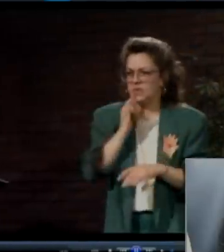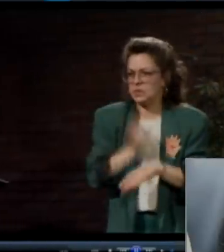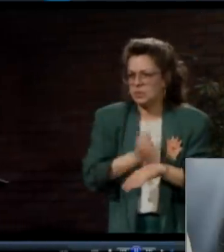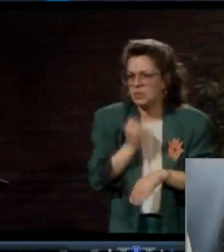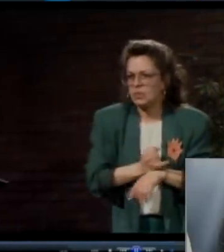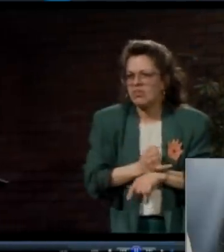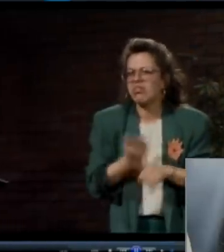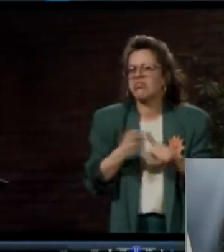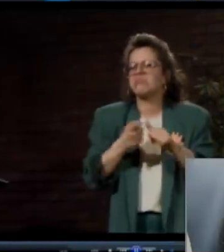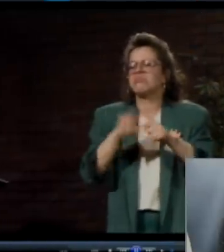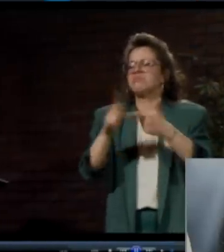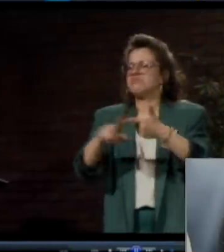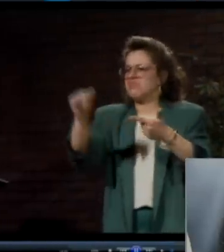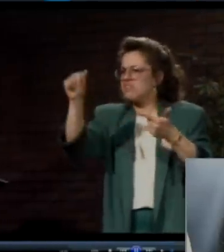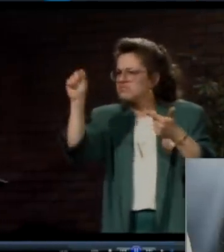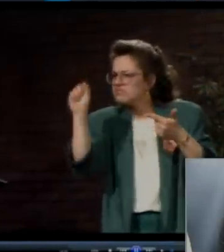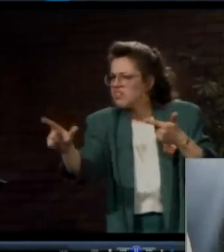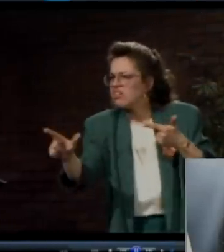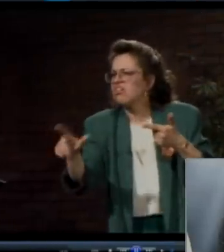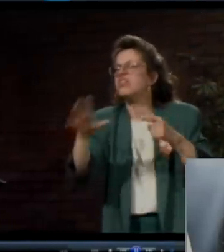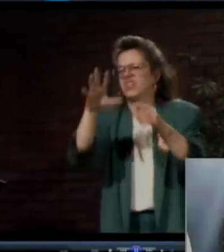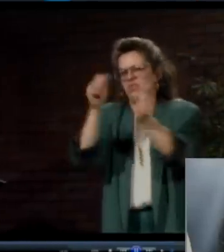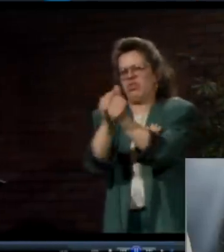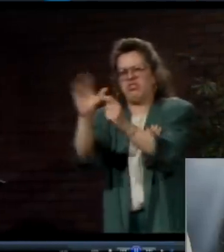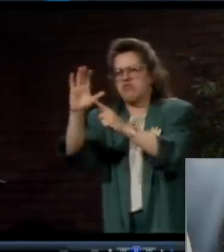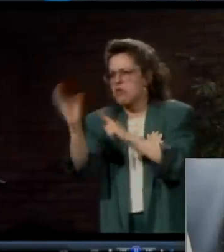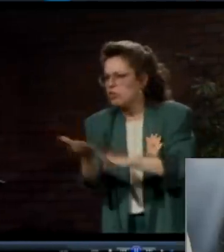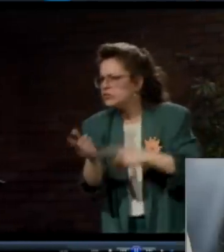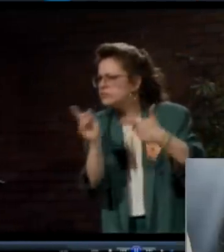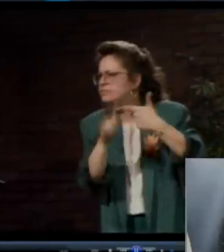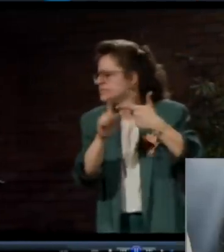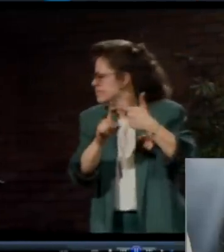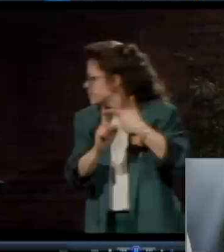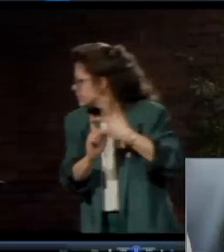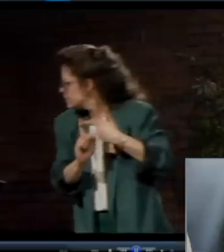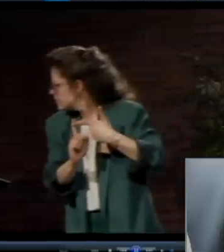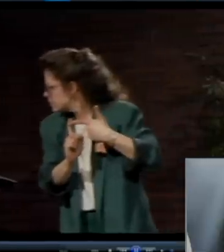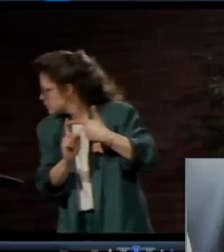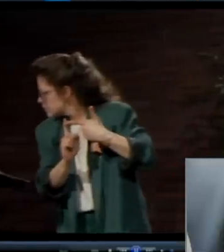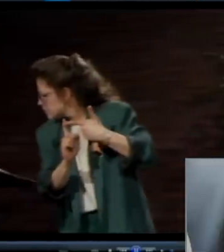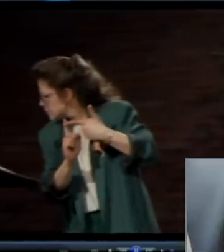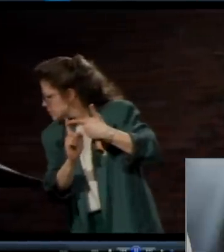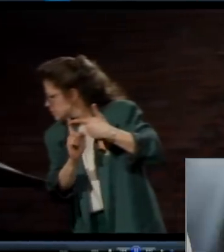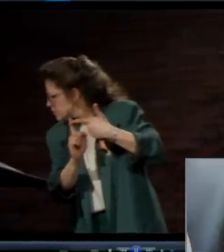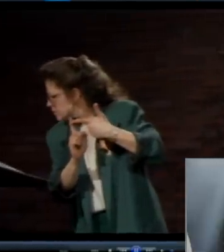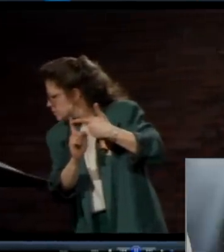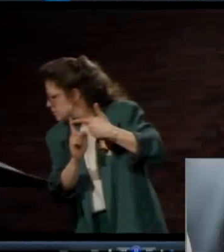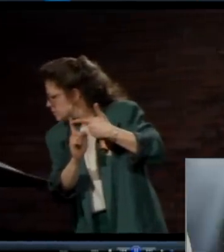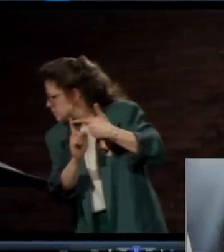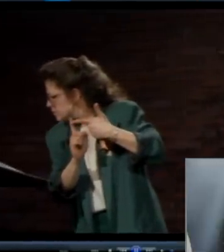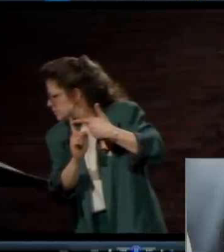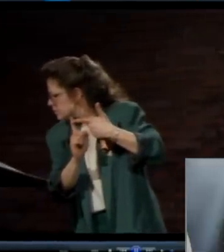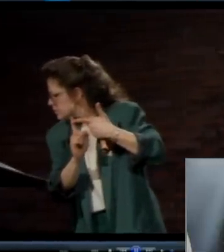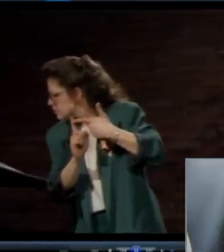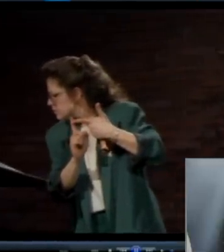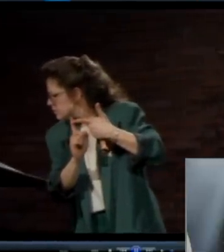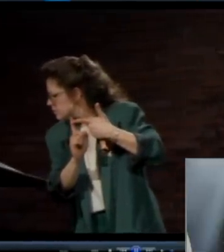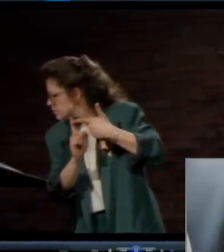And the group who are deaf, they strongly identify with deaf culture. They may have gone to schools